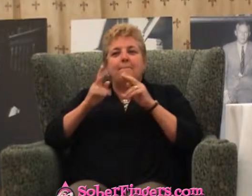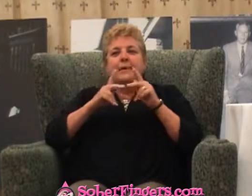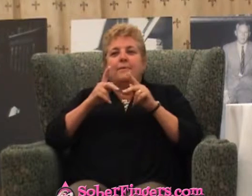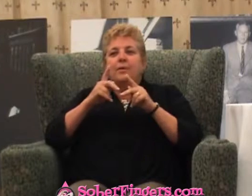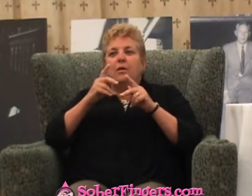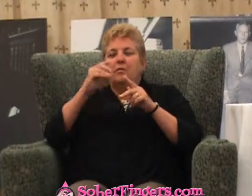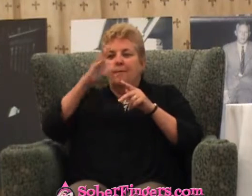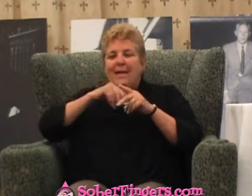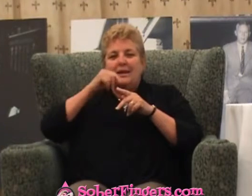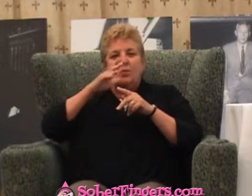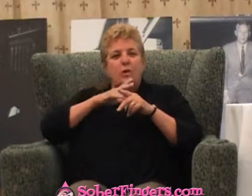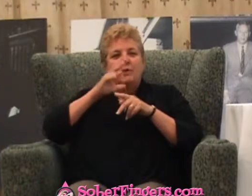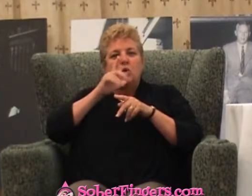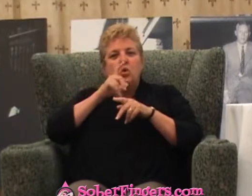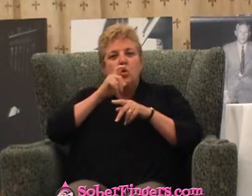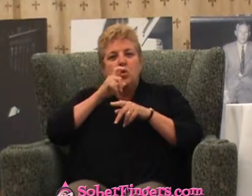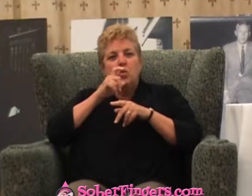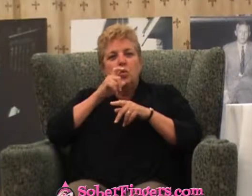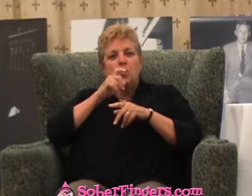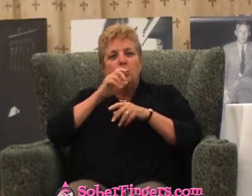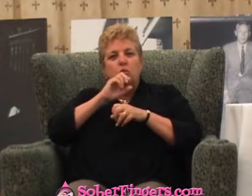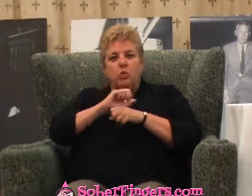we put the pieces back together again.